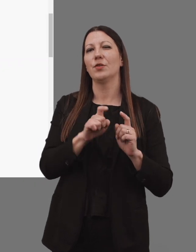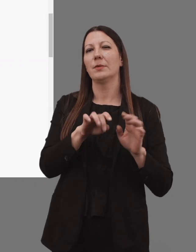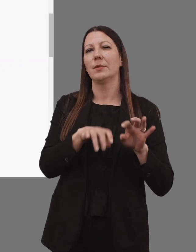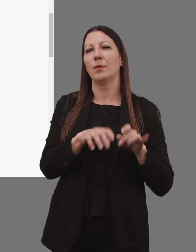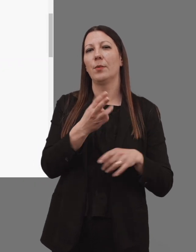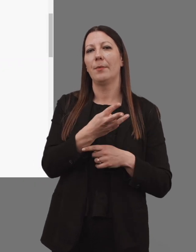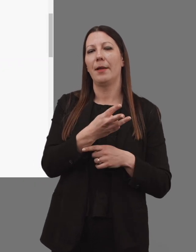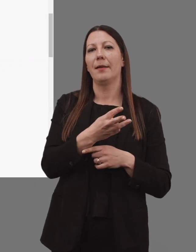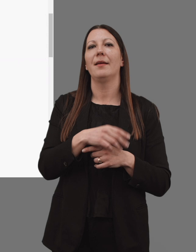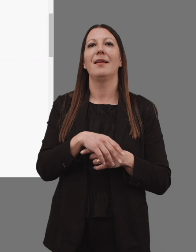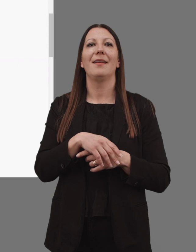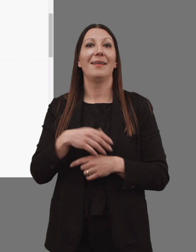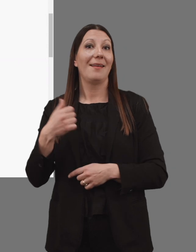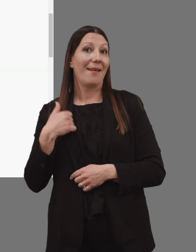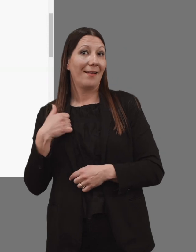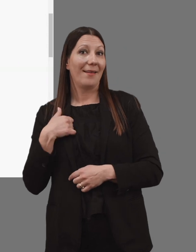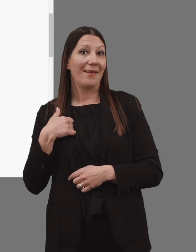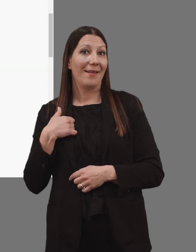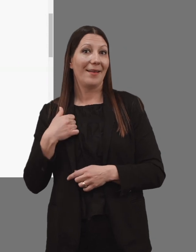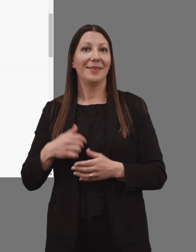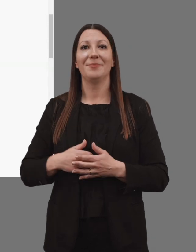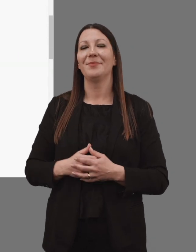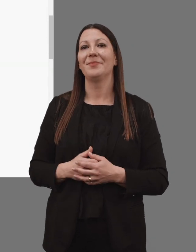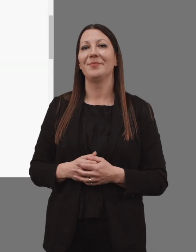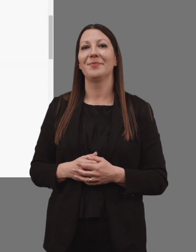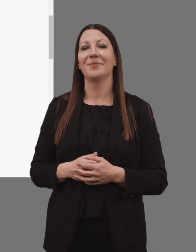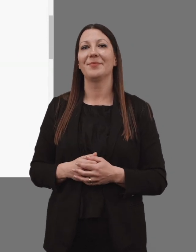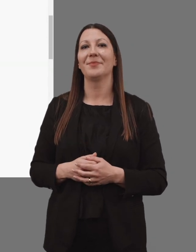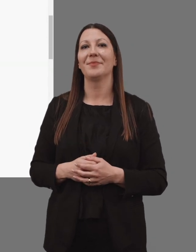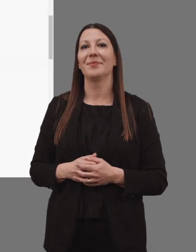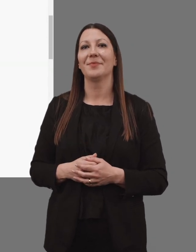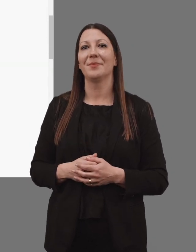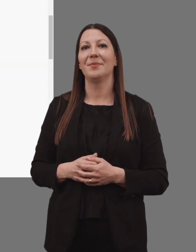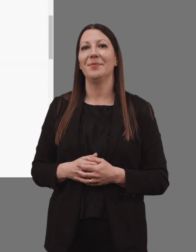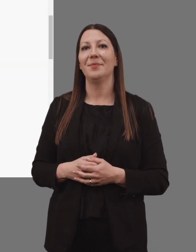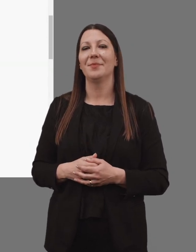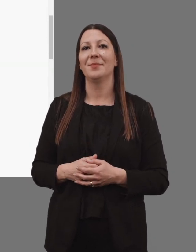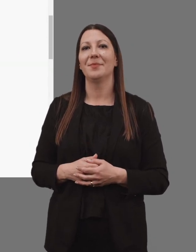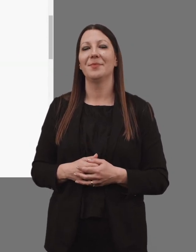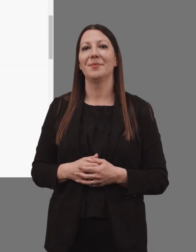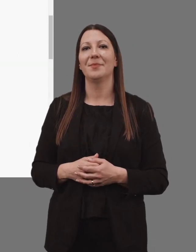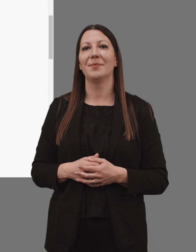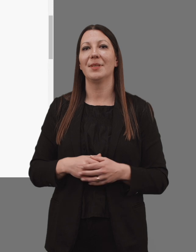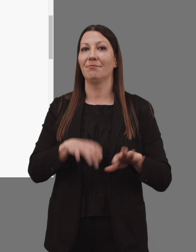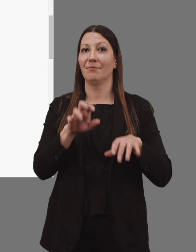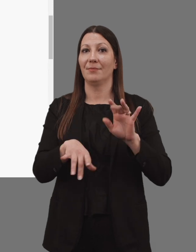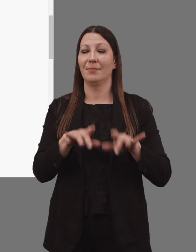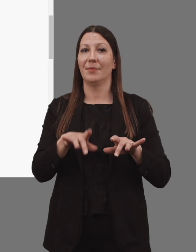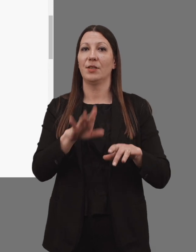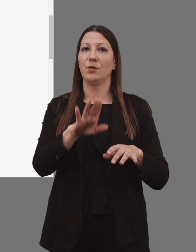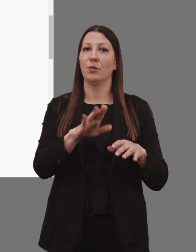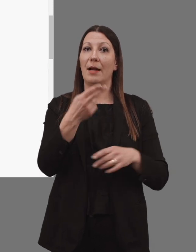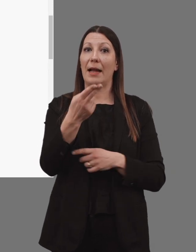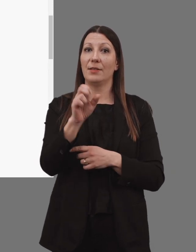And we're in Canada. And then you will add your start month and year